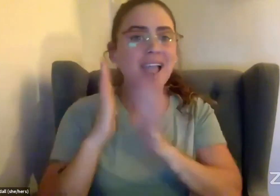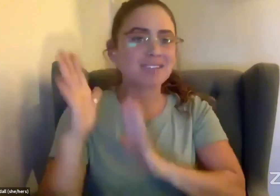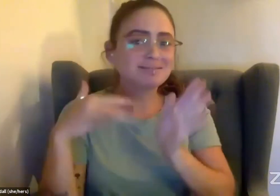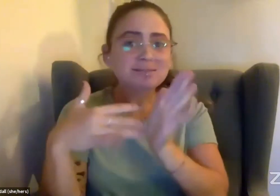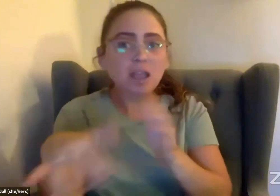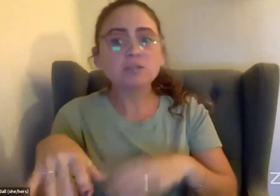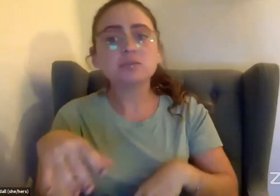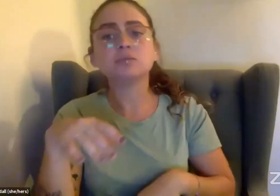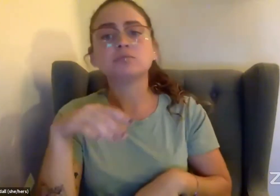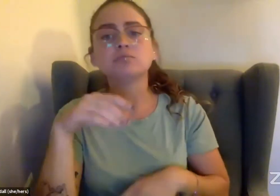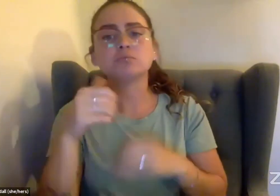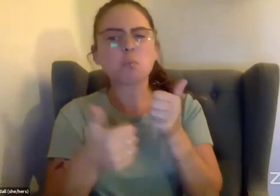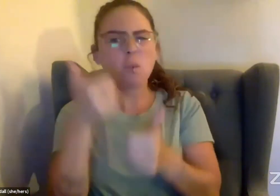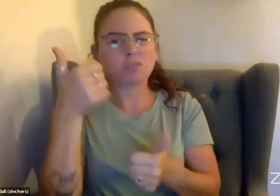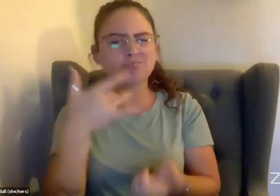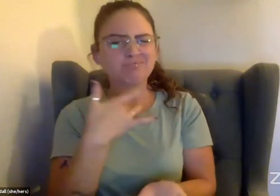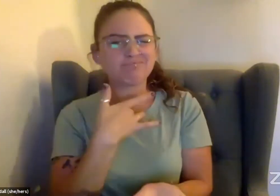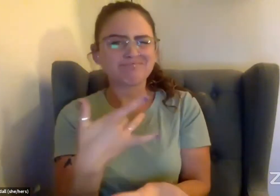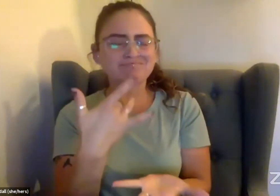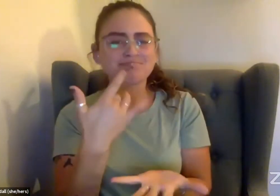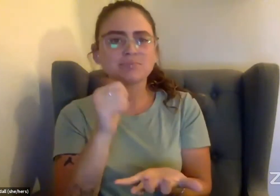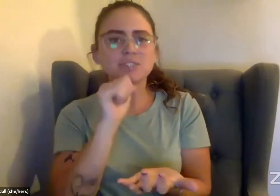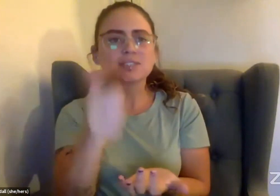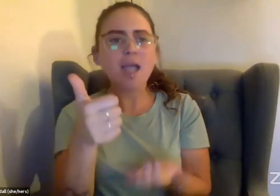not really.